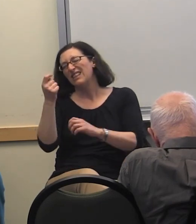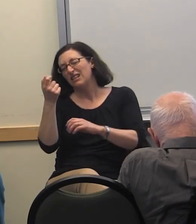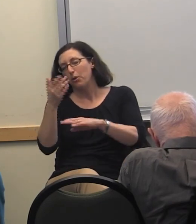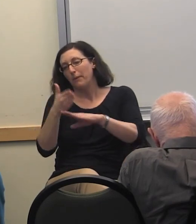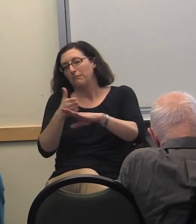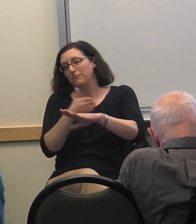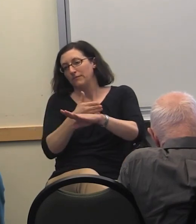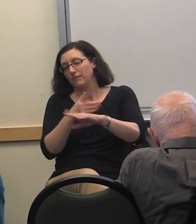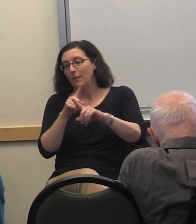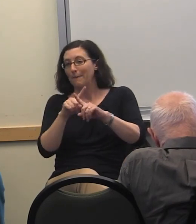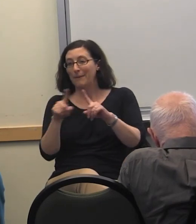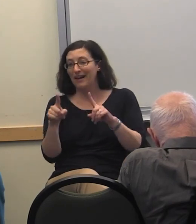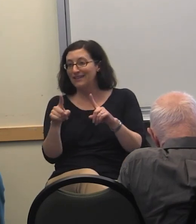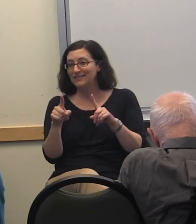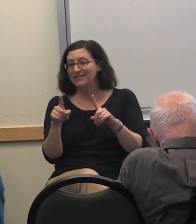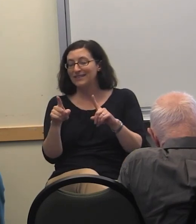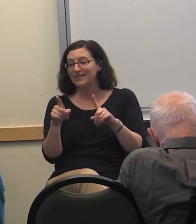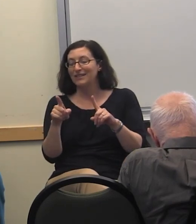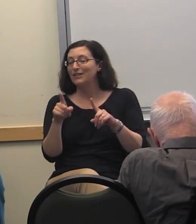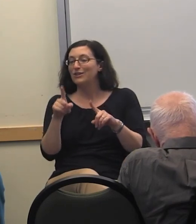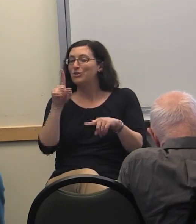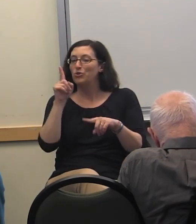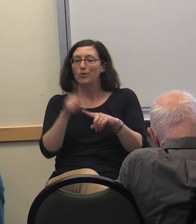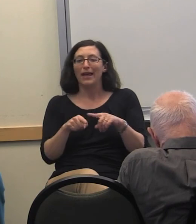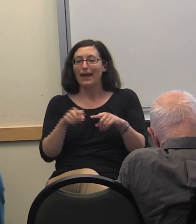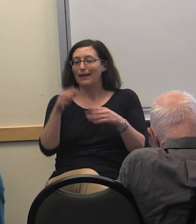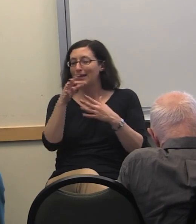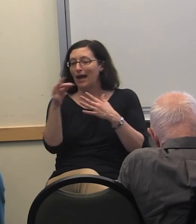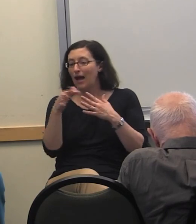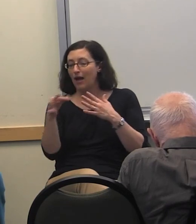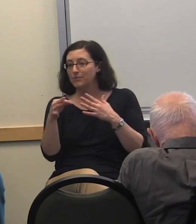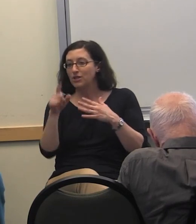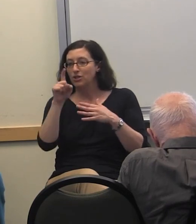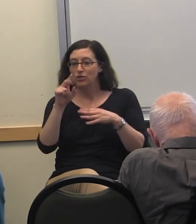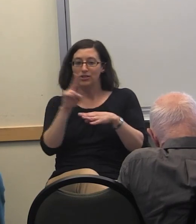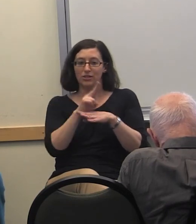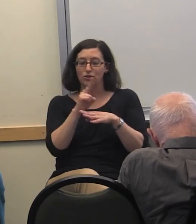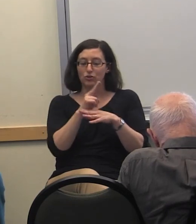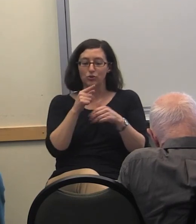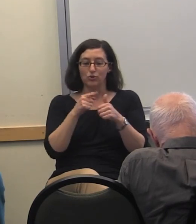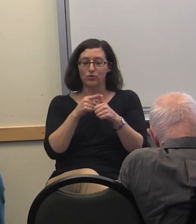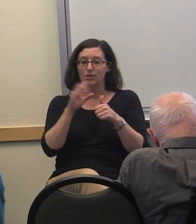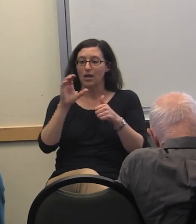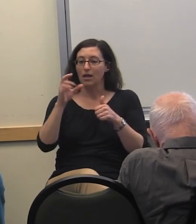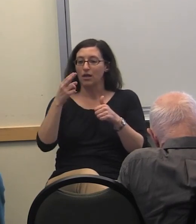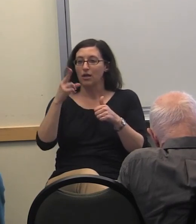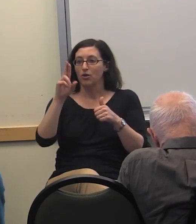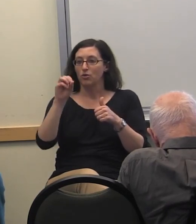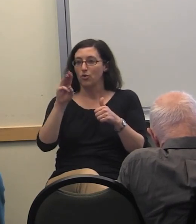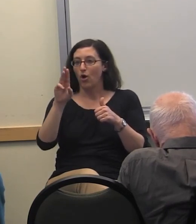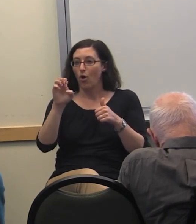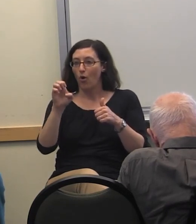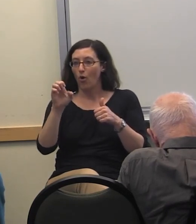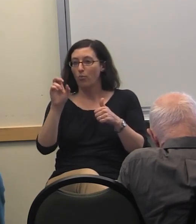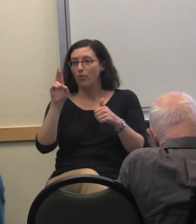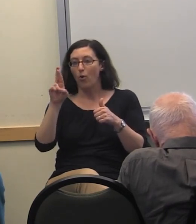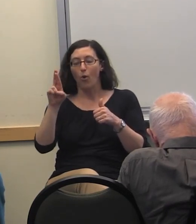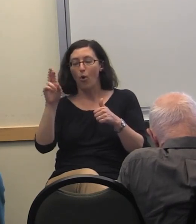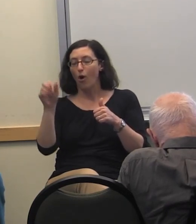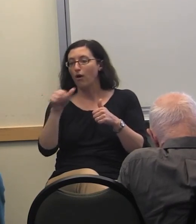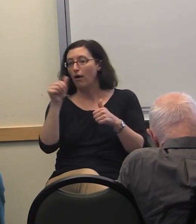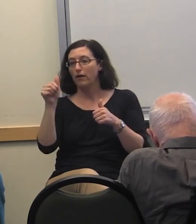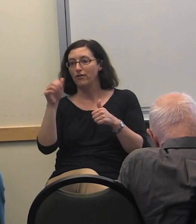But again, there's no freedom of choice. Like, you have to use either Google Chrome with Chromevox or even NVDA with